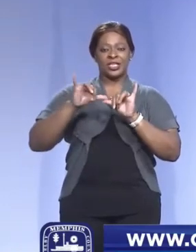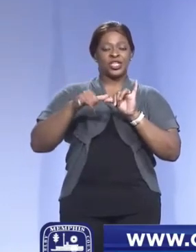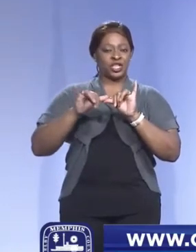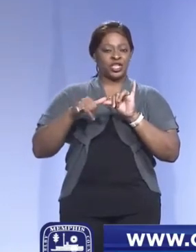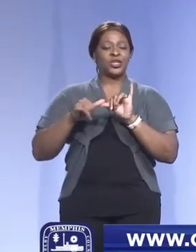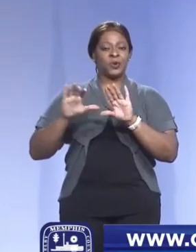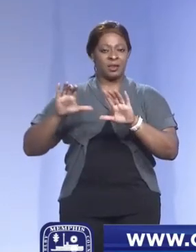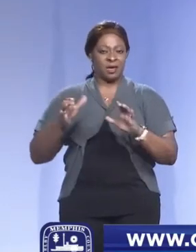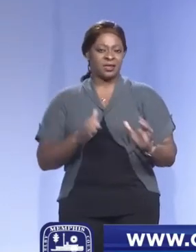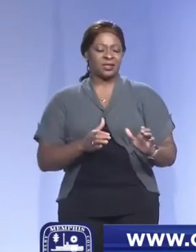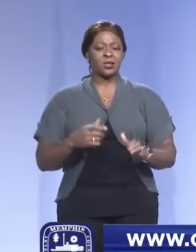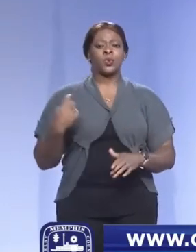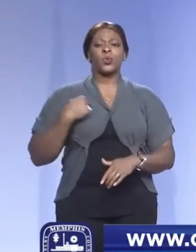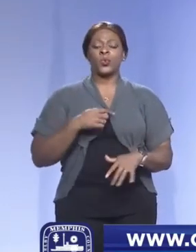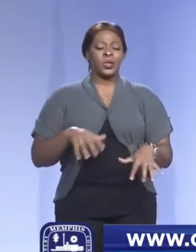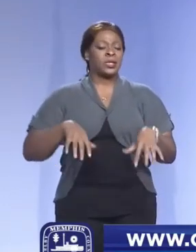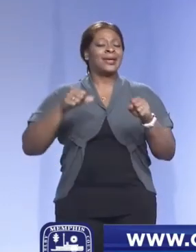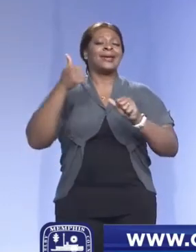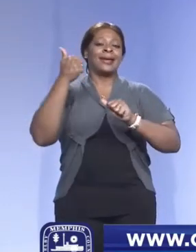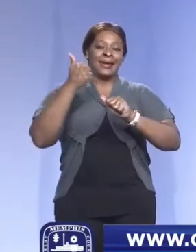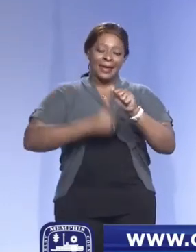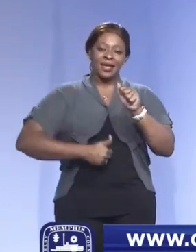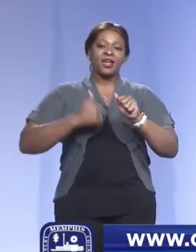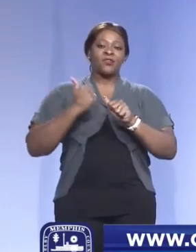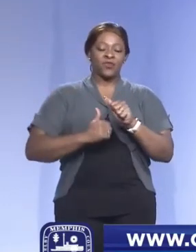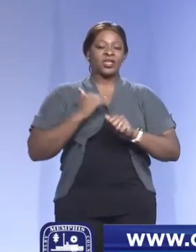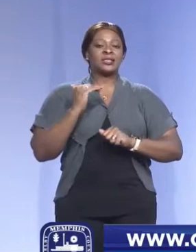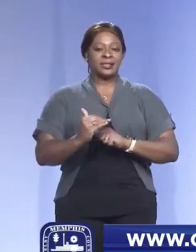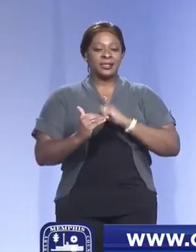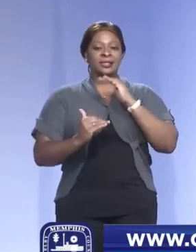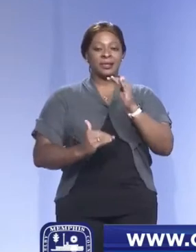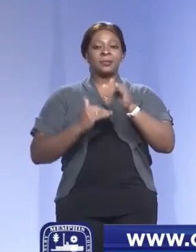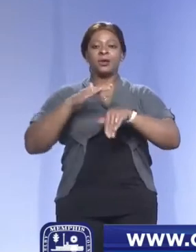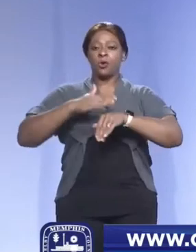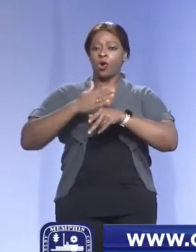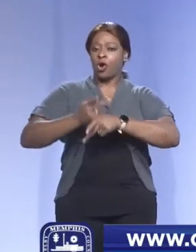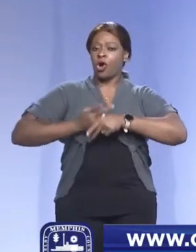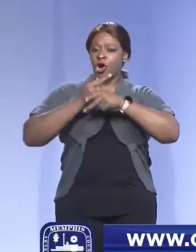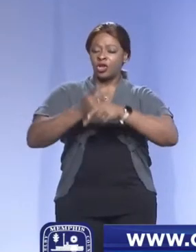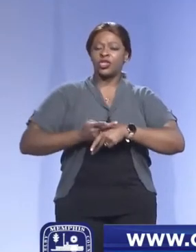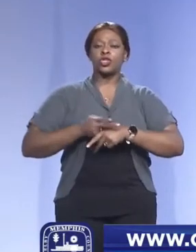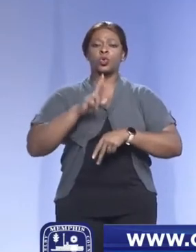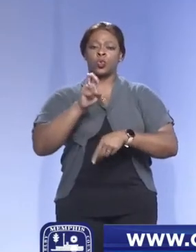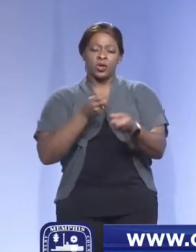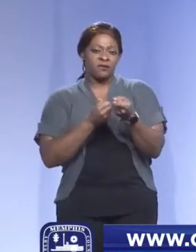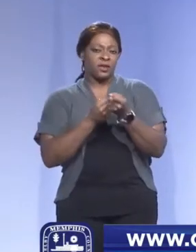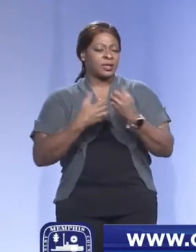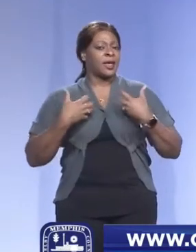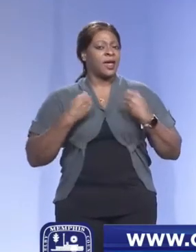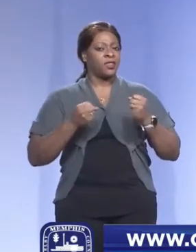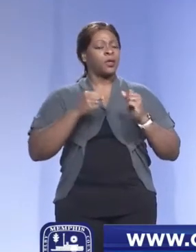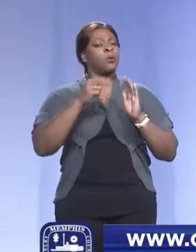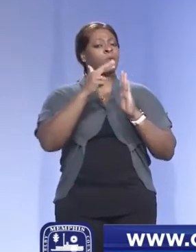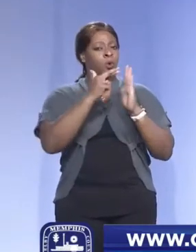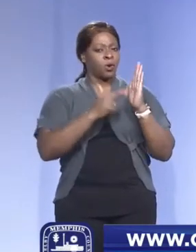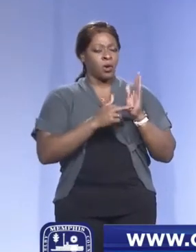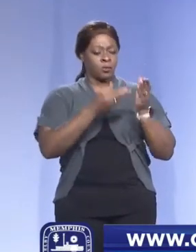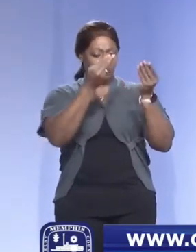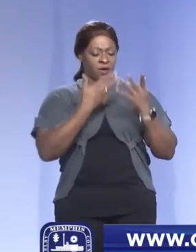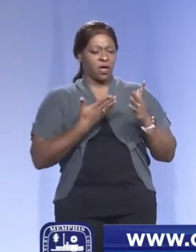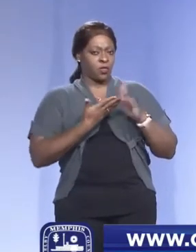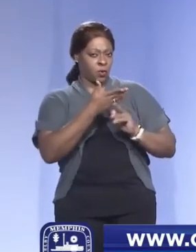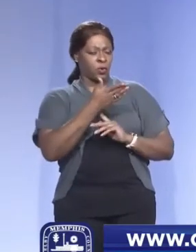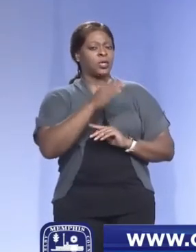labs. We are taking every precaution possible to reinforce the health protocols provided to us by